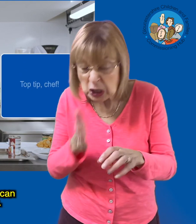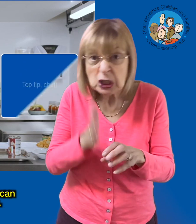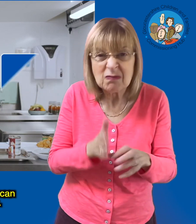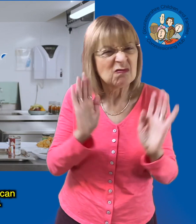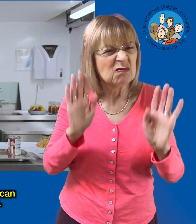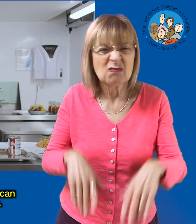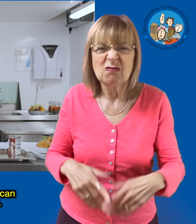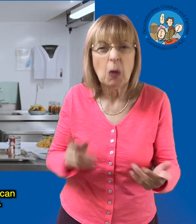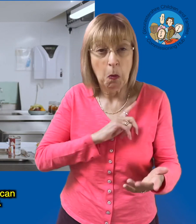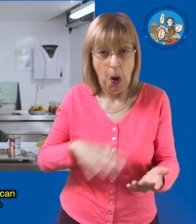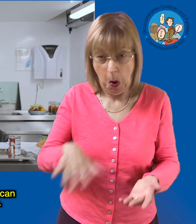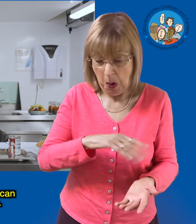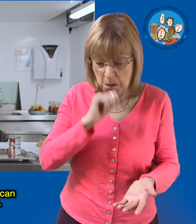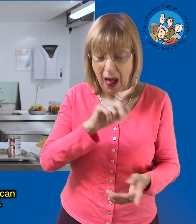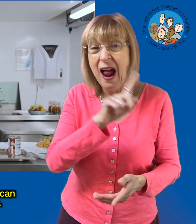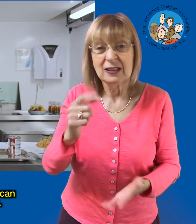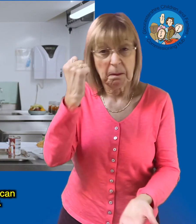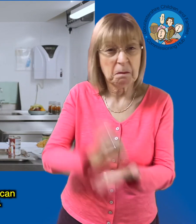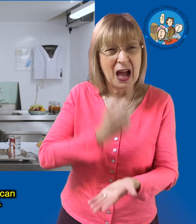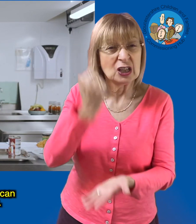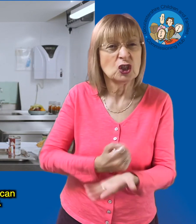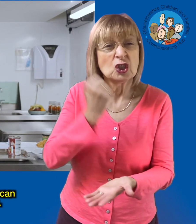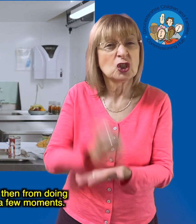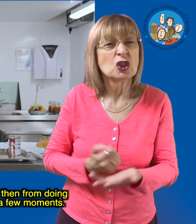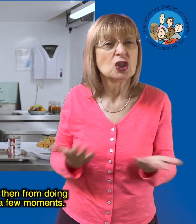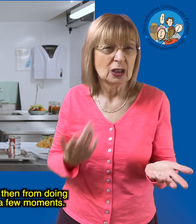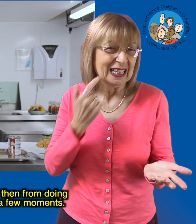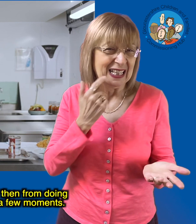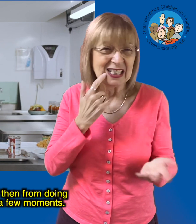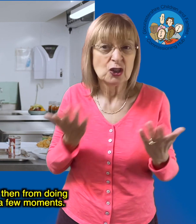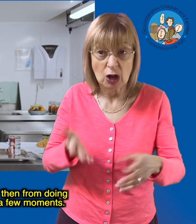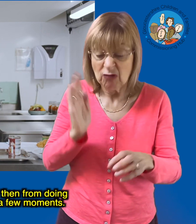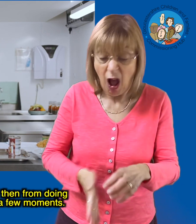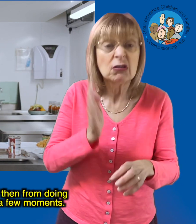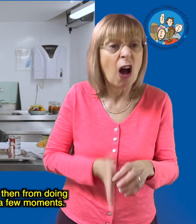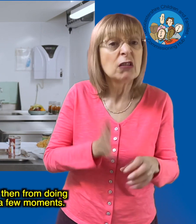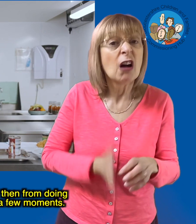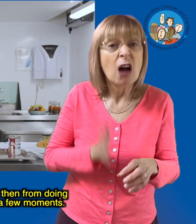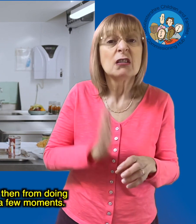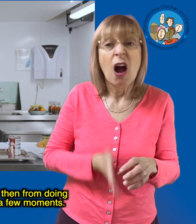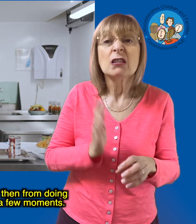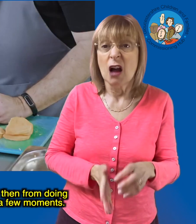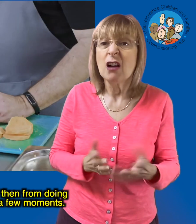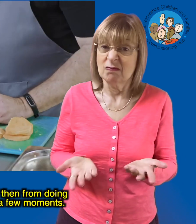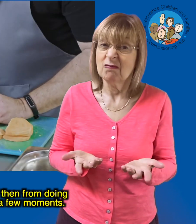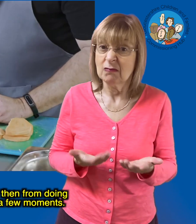the mash, so I can actually cut this in larger dice. So we do this nice and